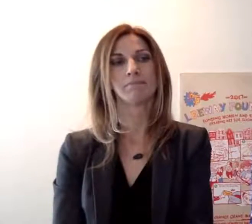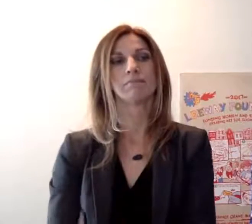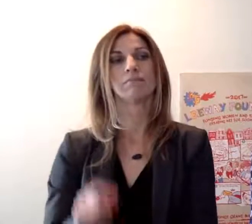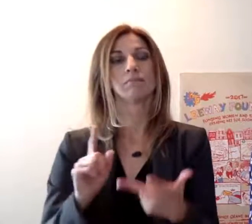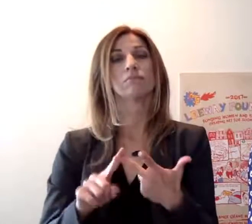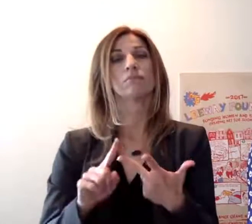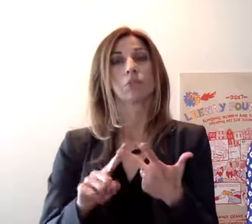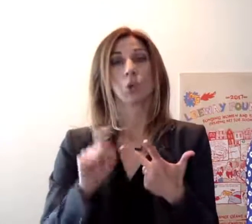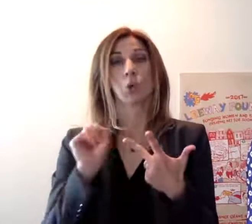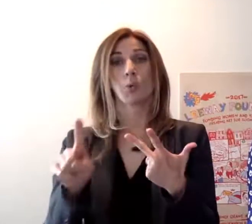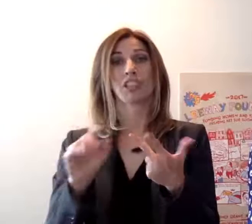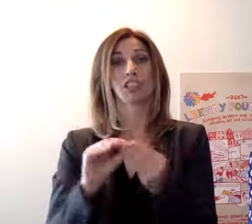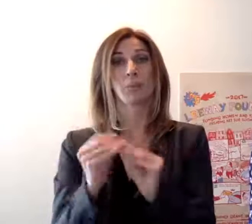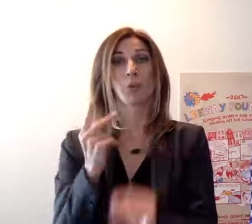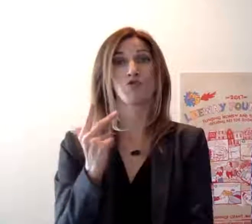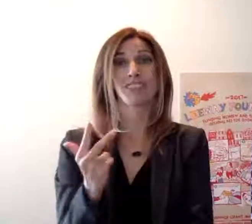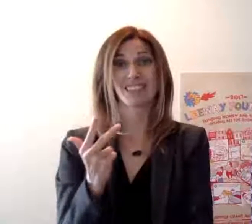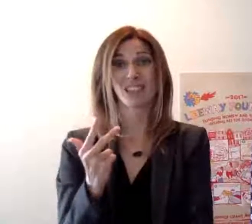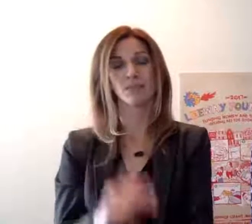number 3,